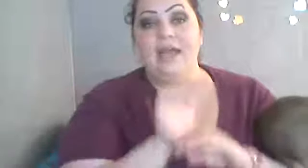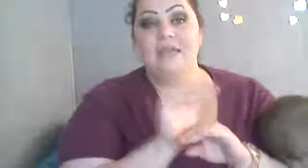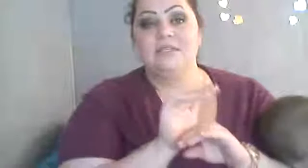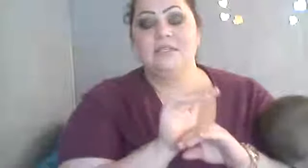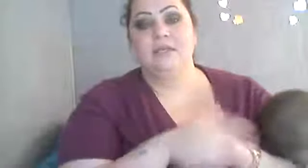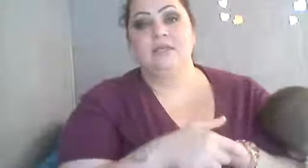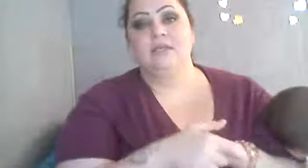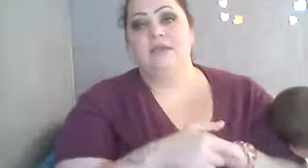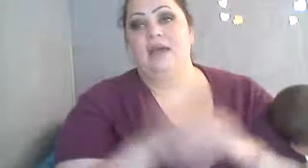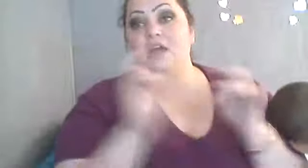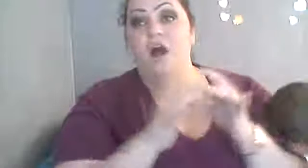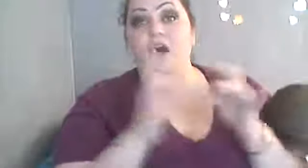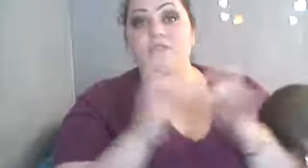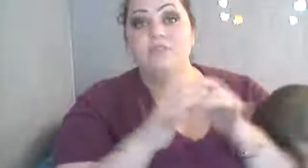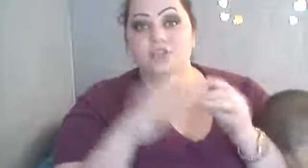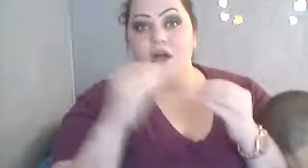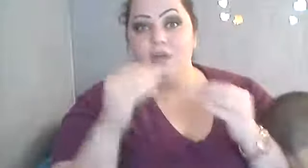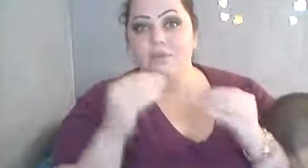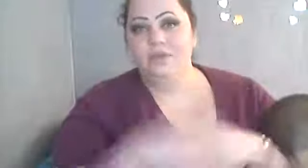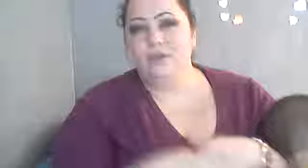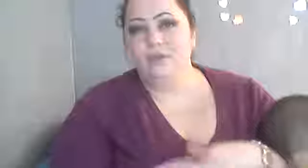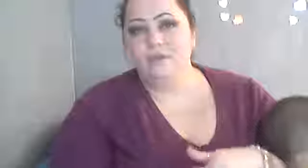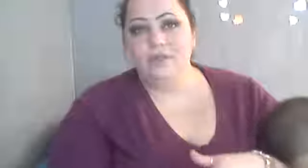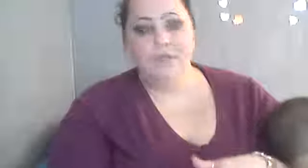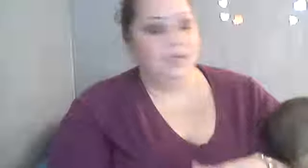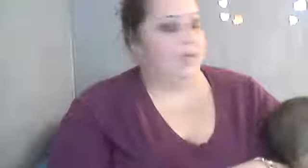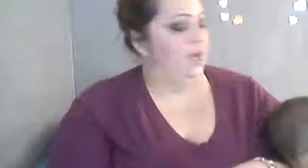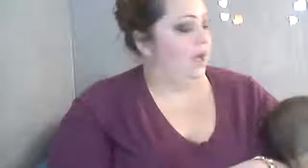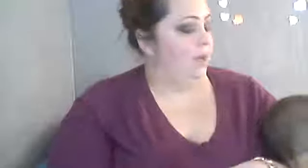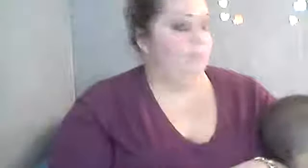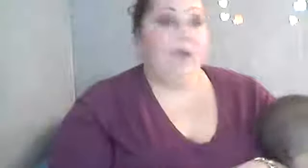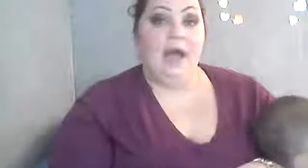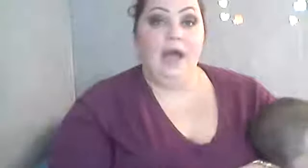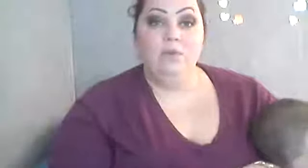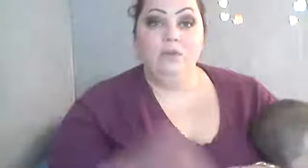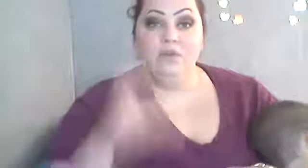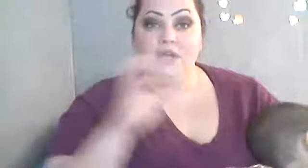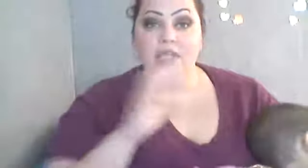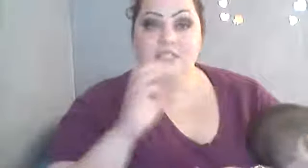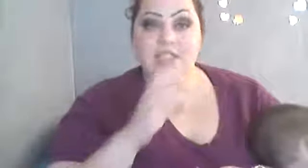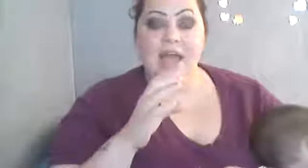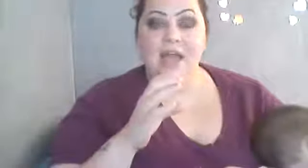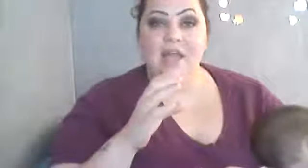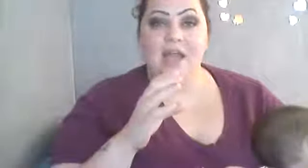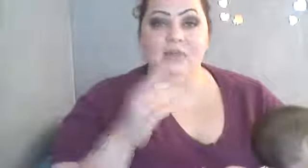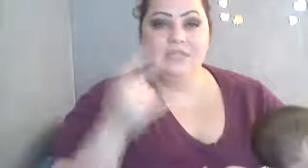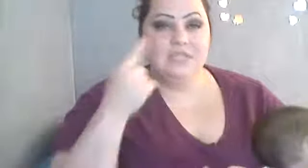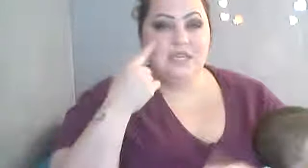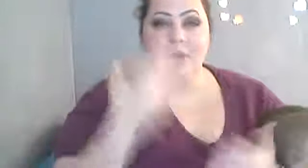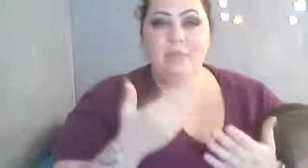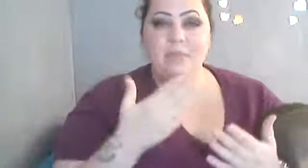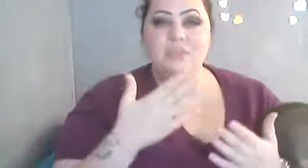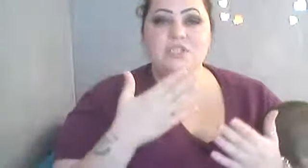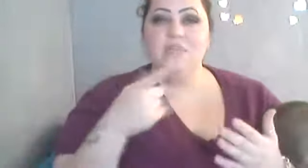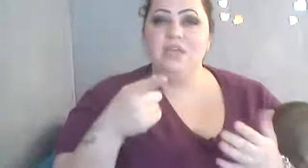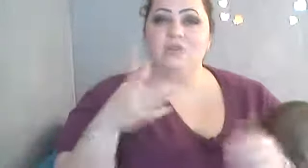night at a coffee shop, you know. But I will look into that, and I was thinking about maybe just making you